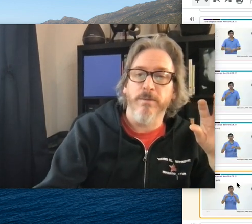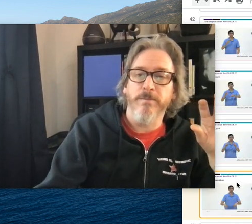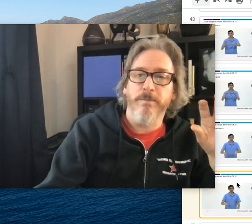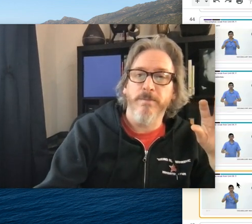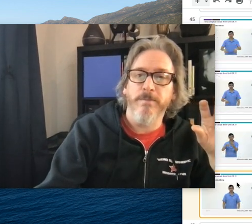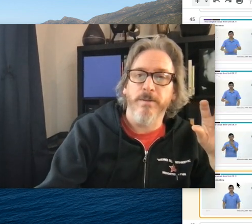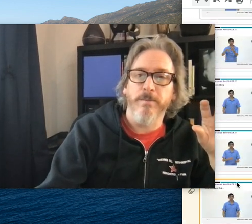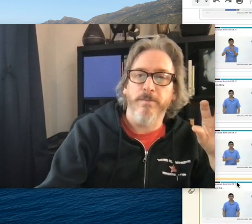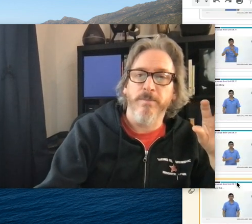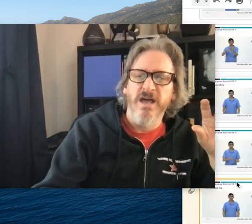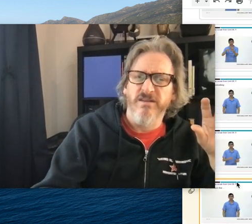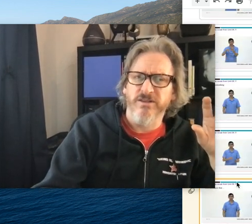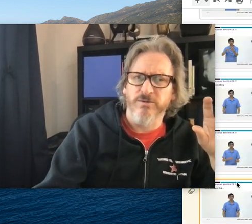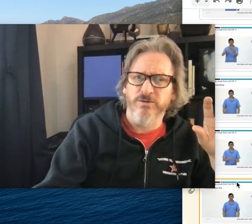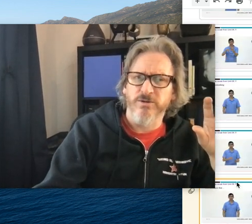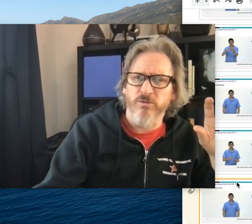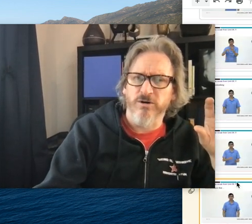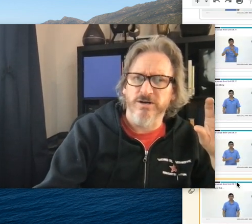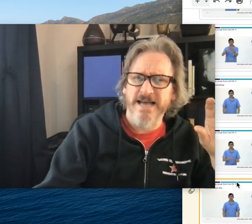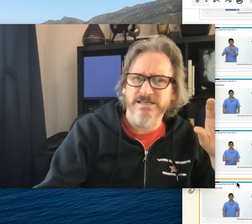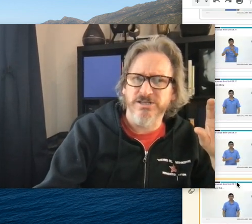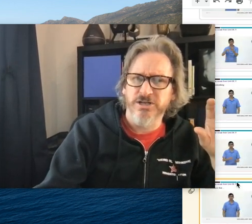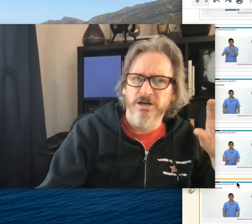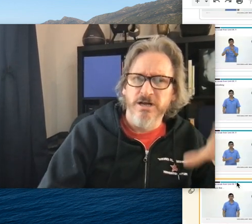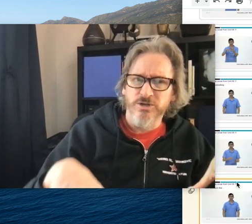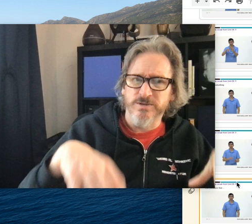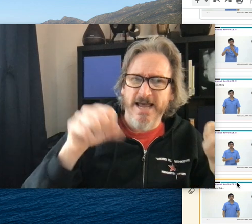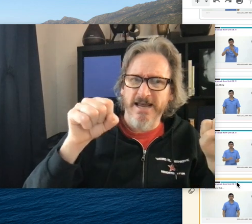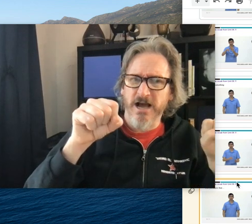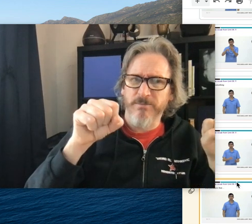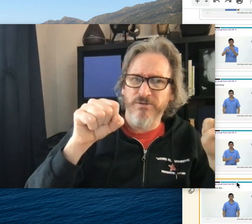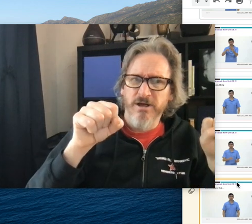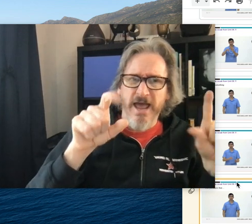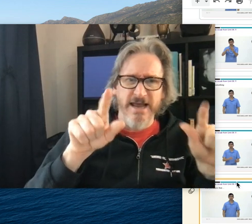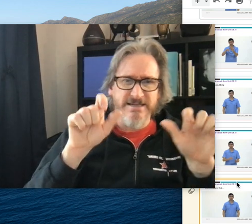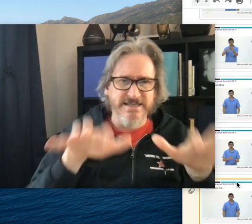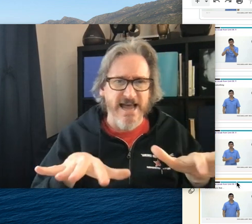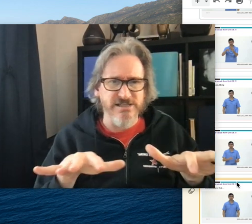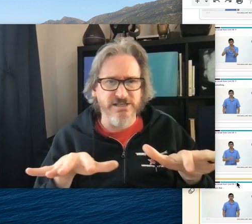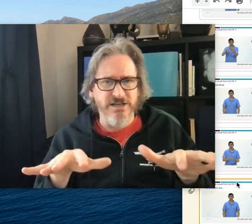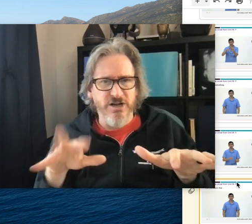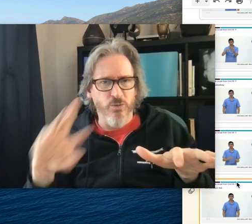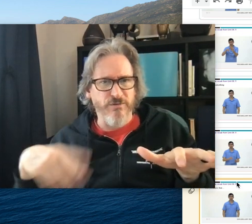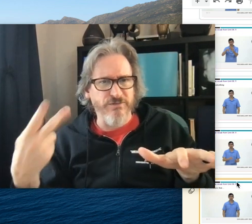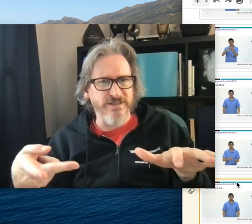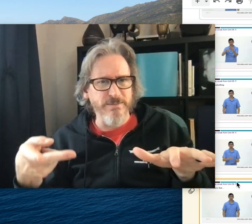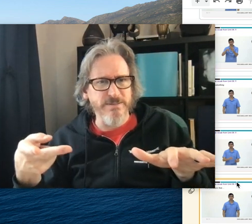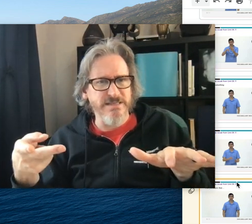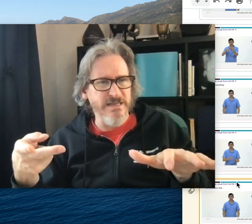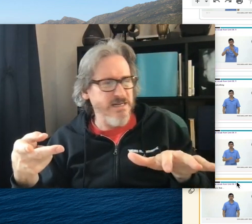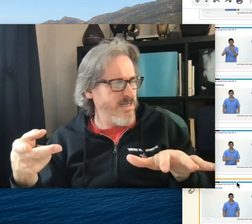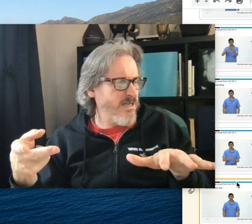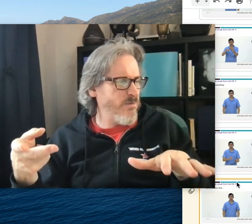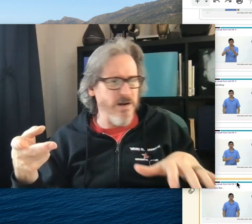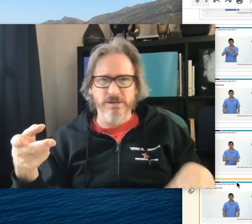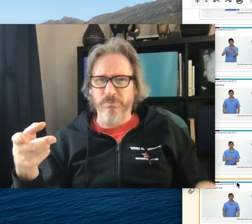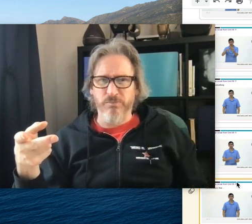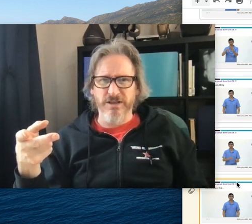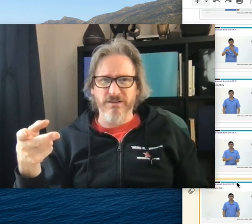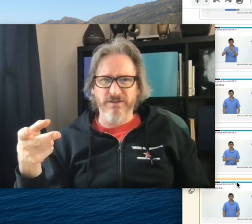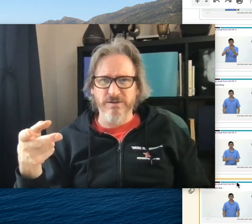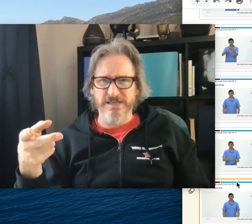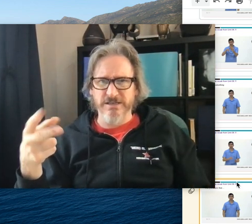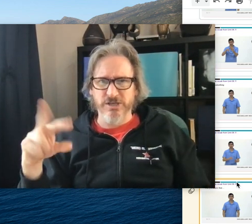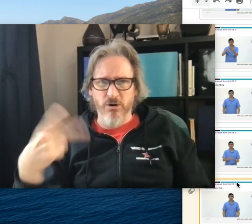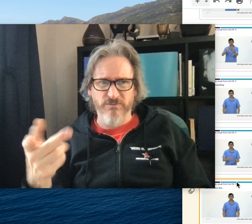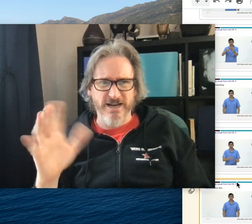vocab. I think they're in the right order. Test, to take up, and test were flipped when I was